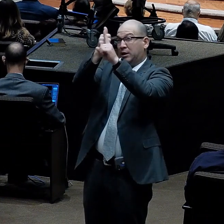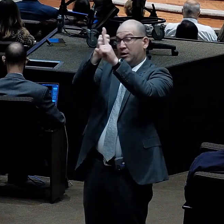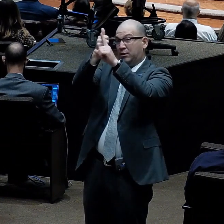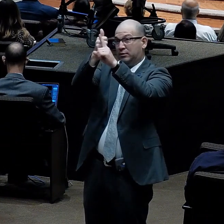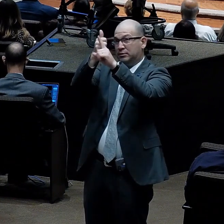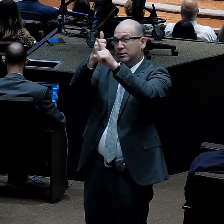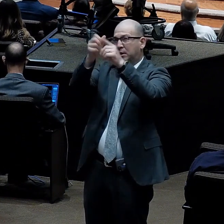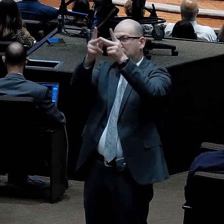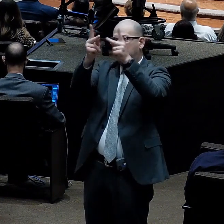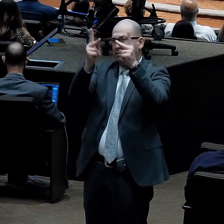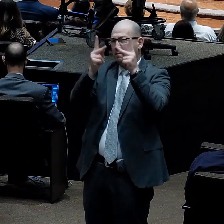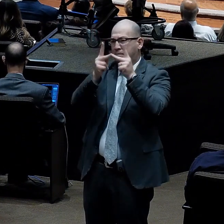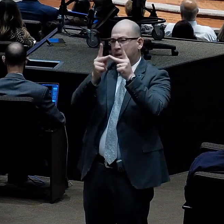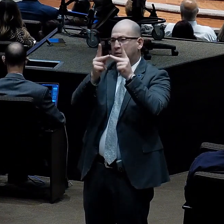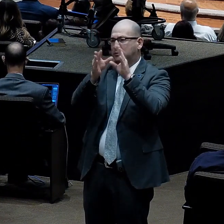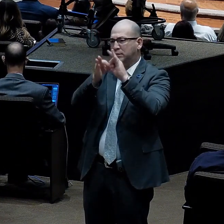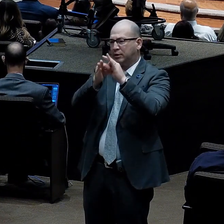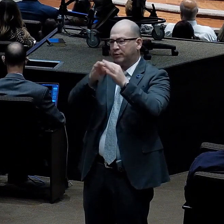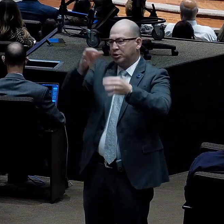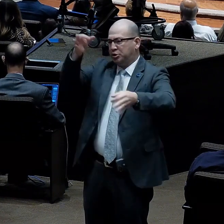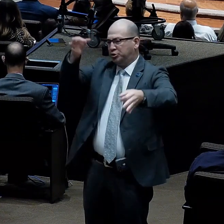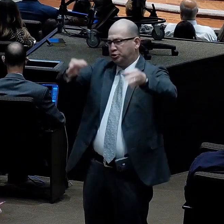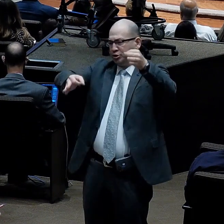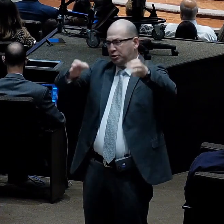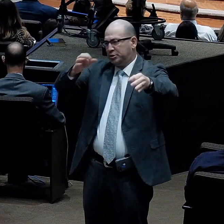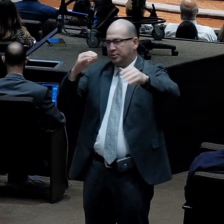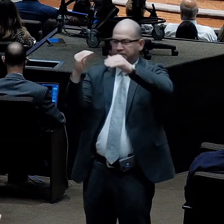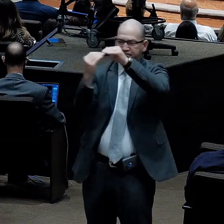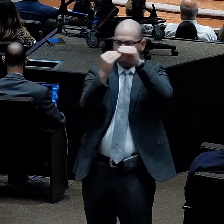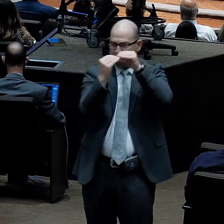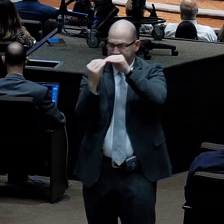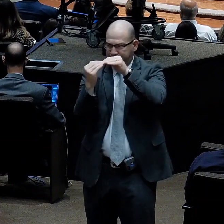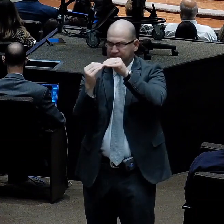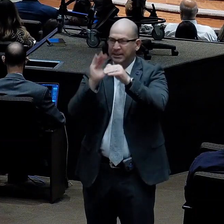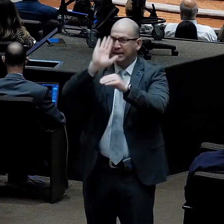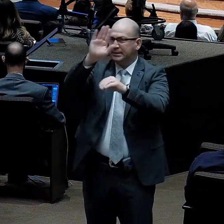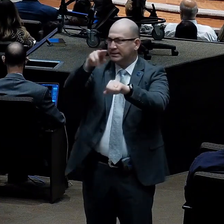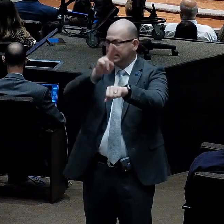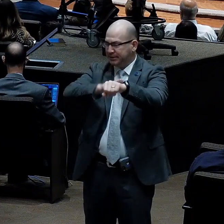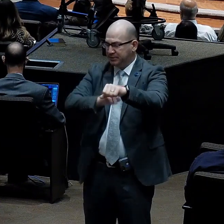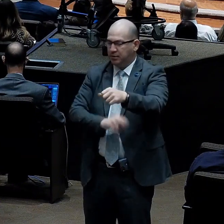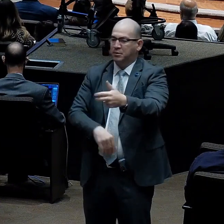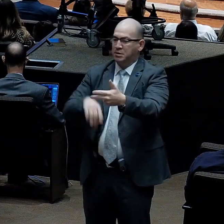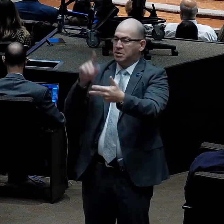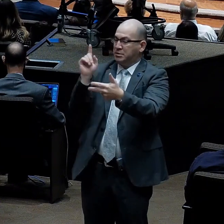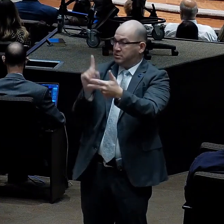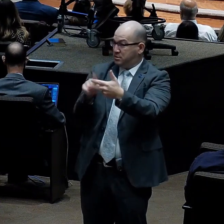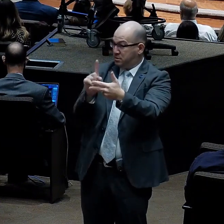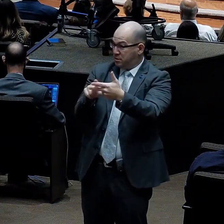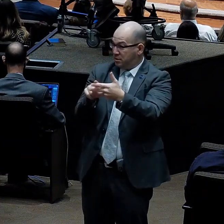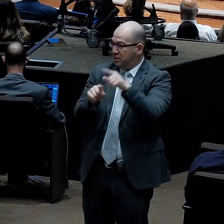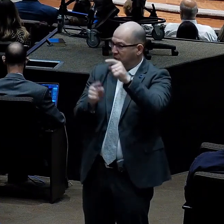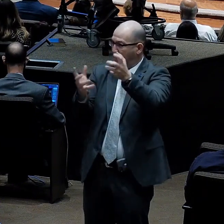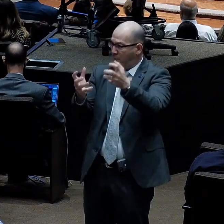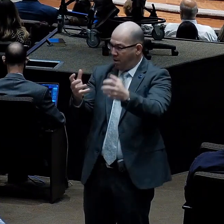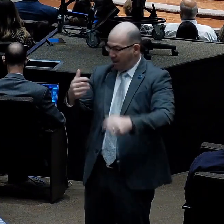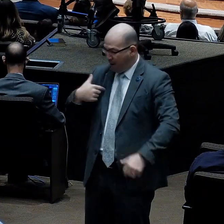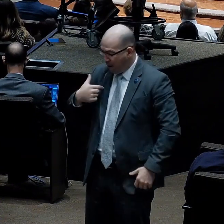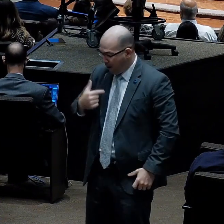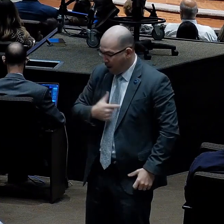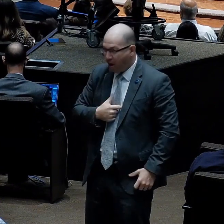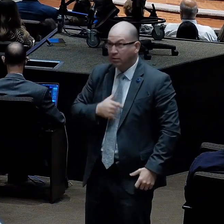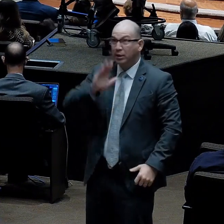of justice. It is his essential nature. We learned, secondly, that God wants his people to